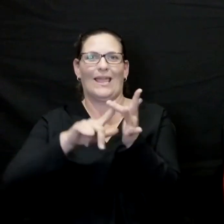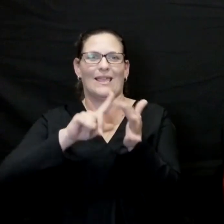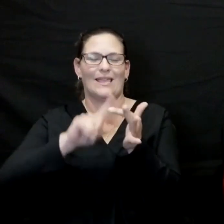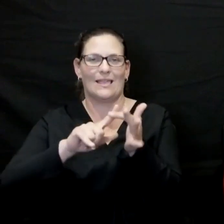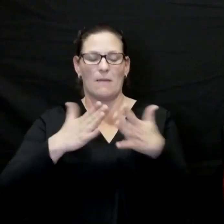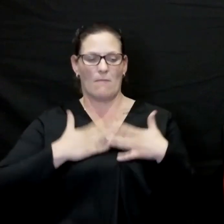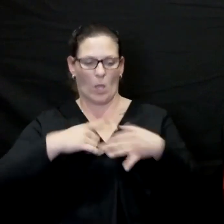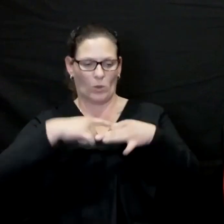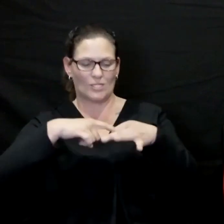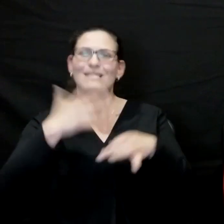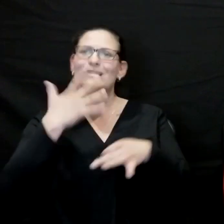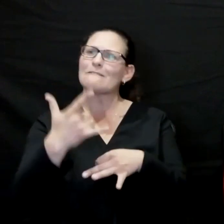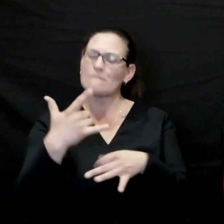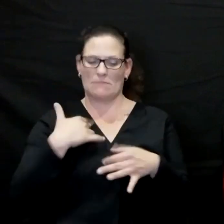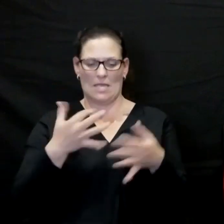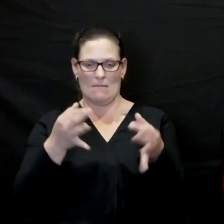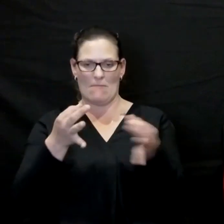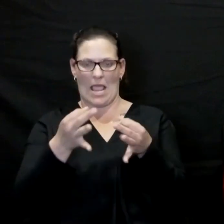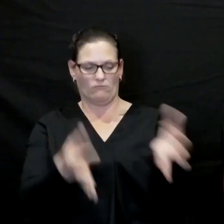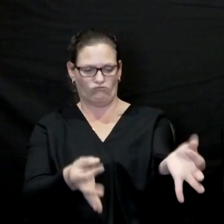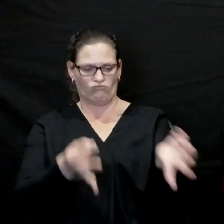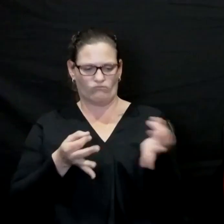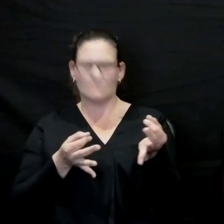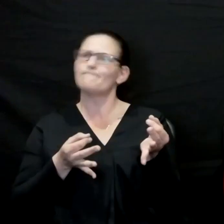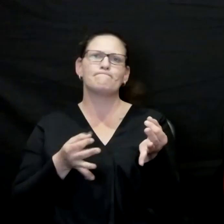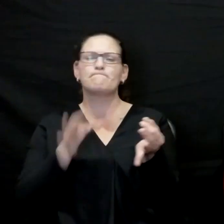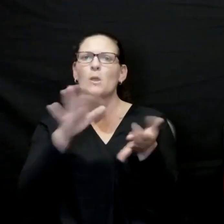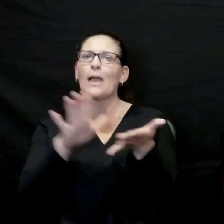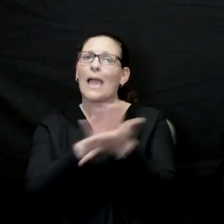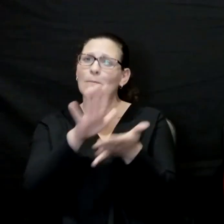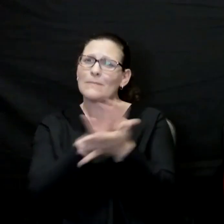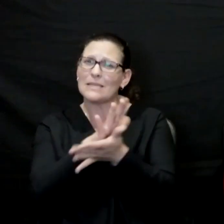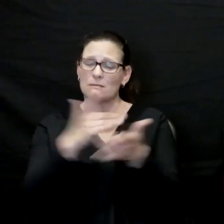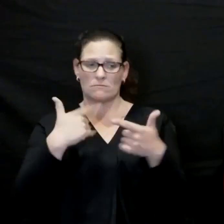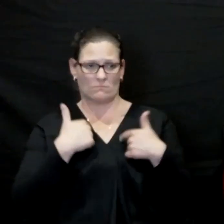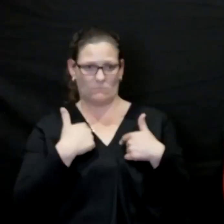plan, do I go to my deafblind consultant?